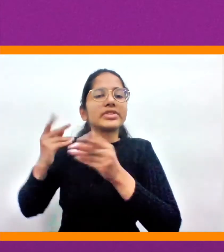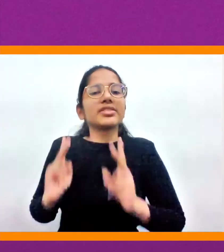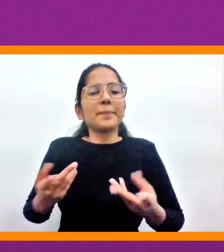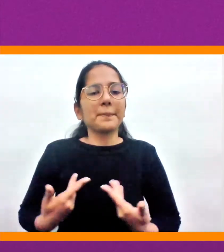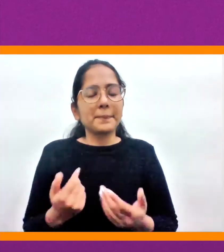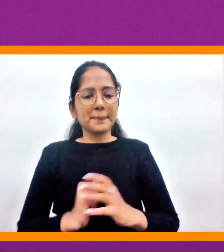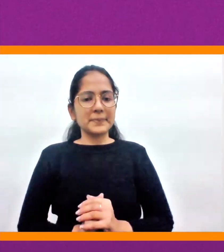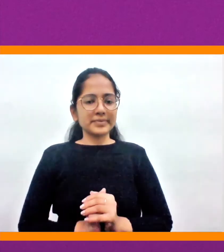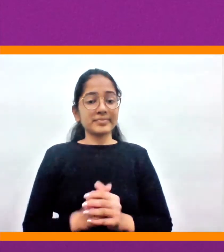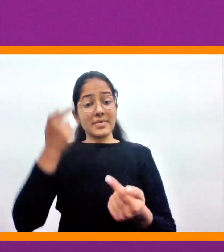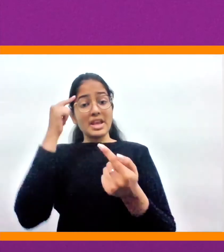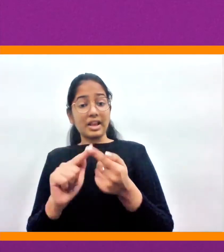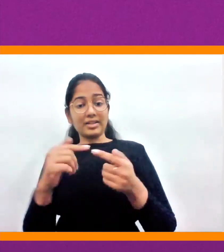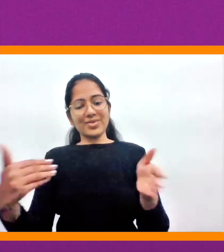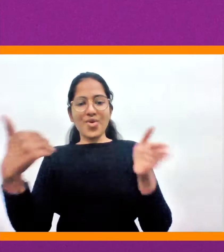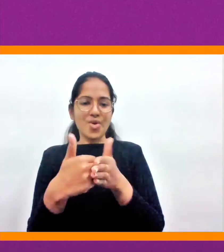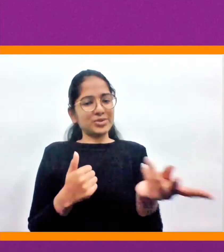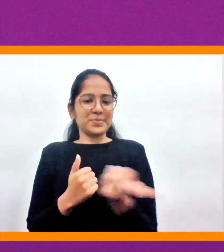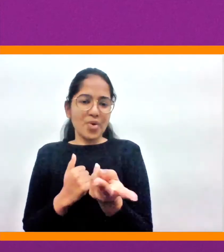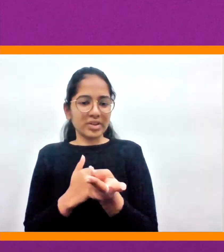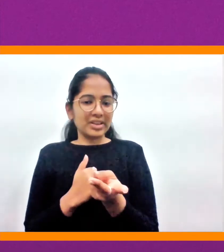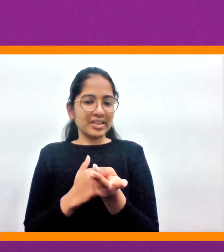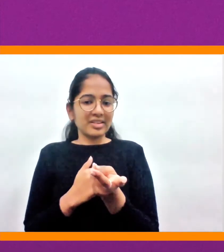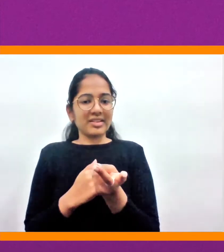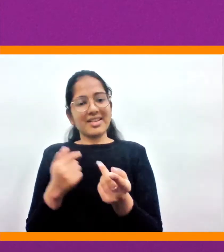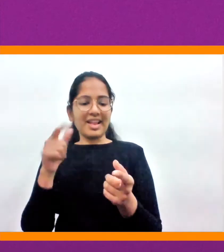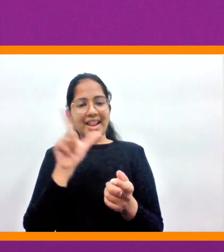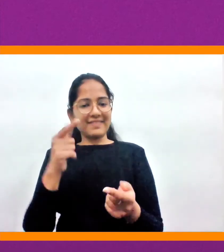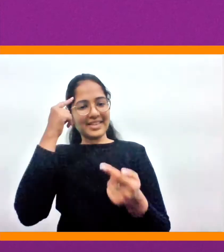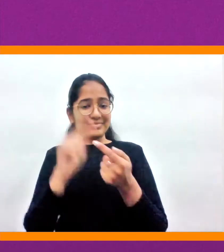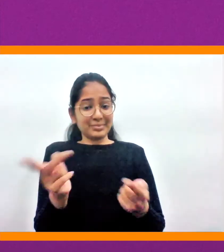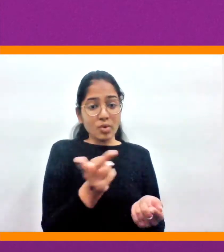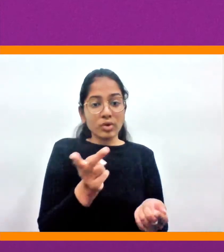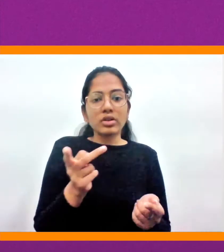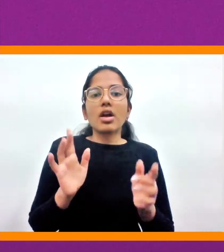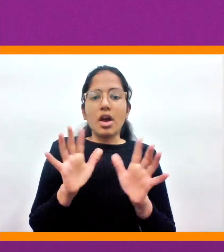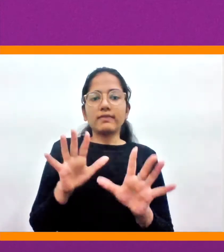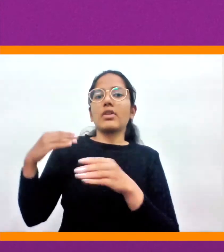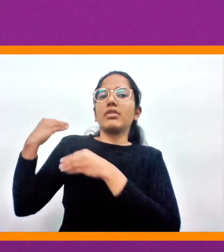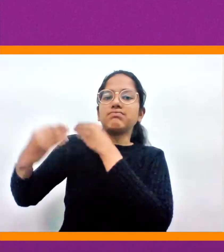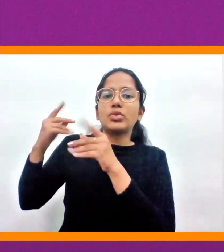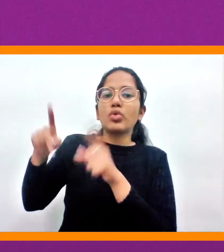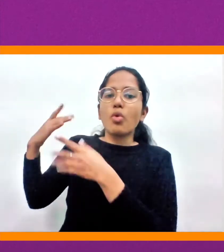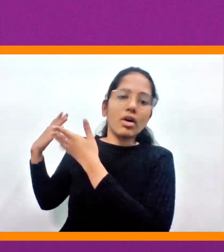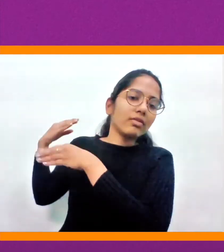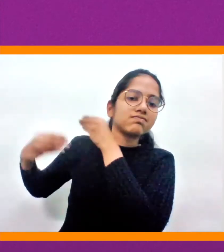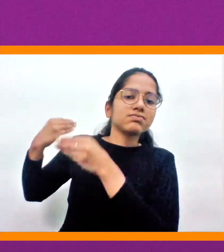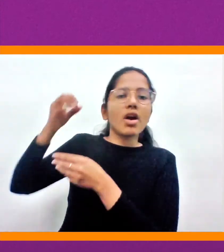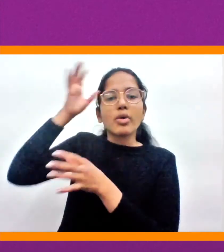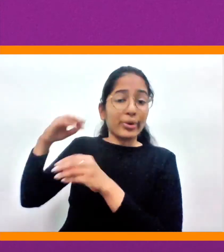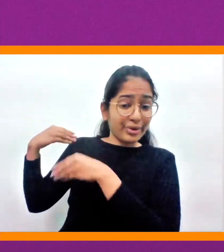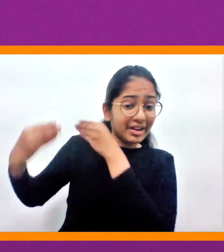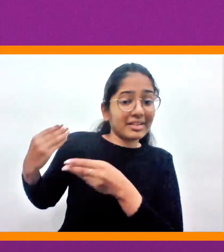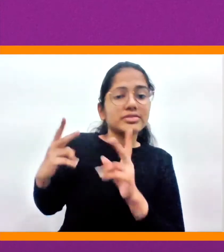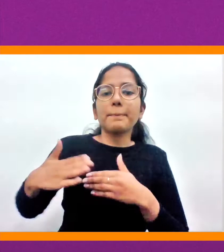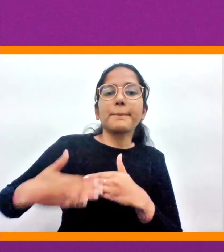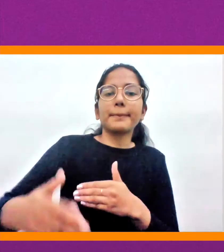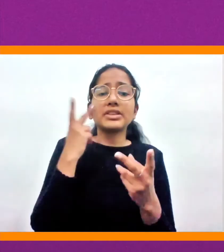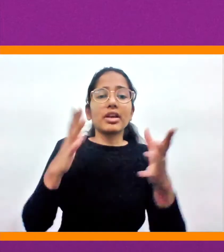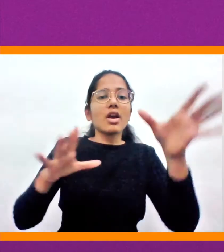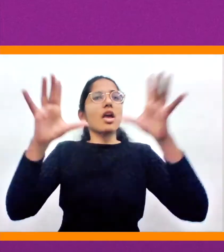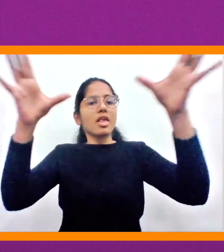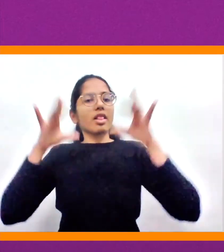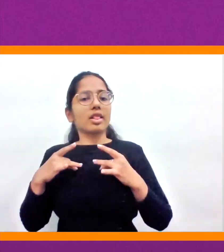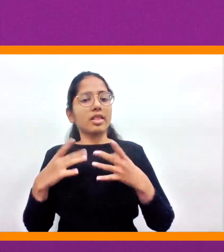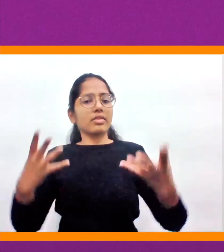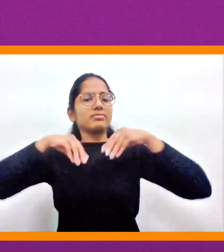of adults that are normalized in a patriarchal and heteronormative culture, propagated by flawed representations in